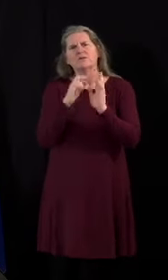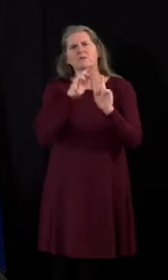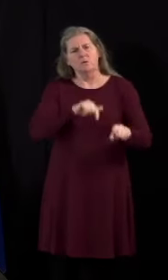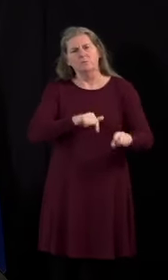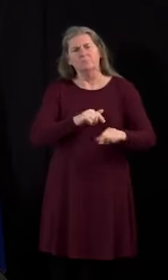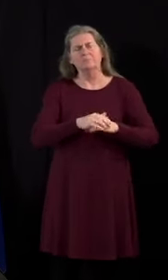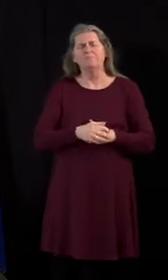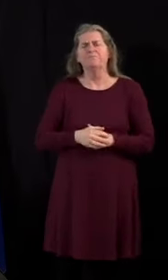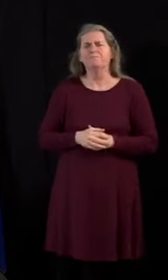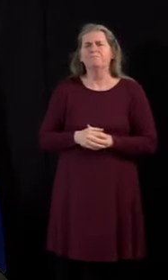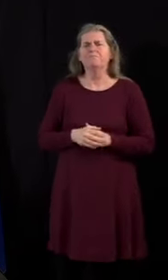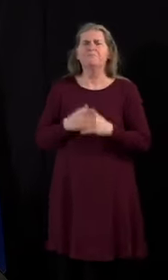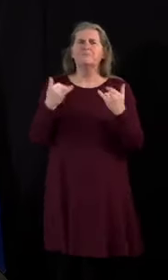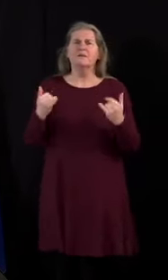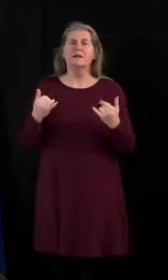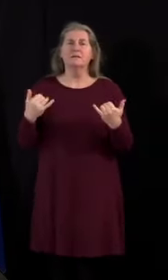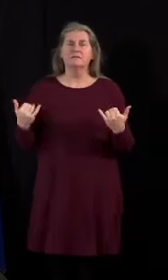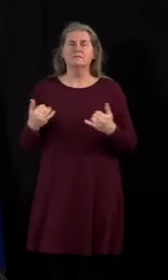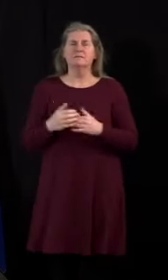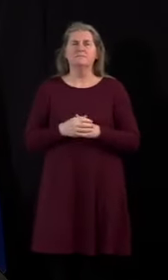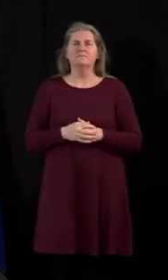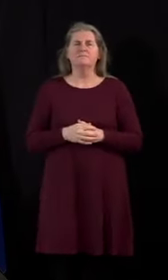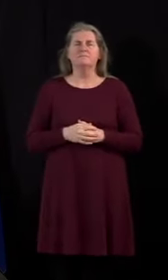Now to today's announcement.